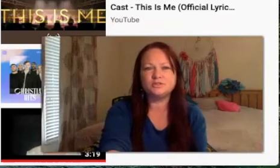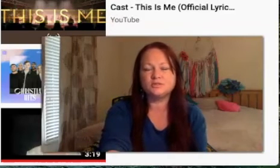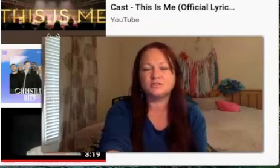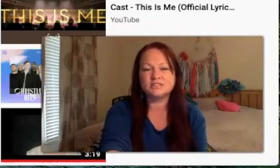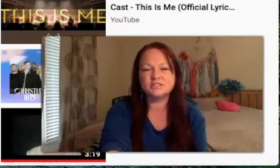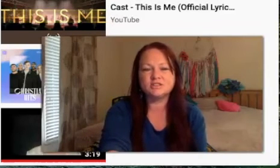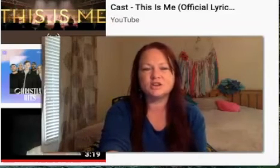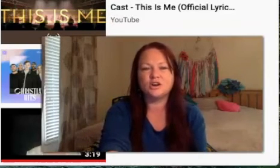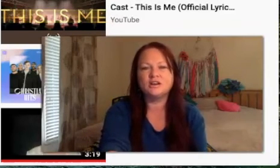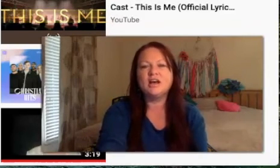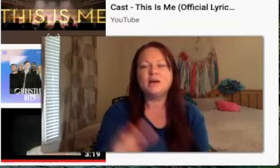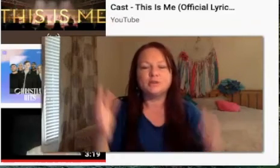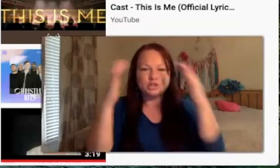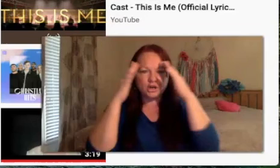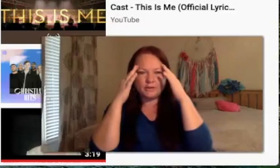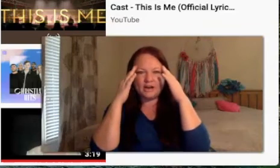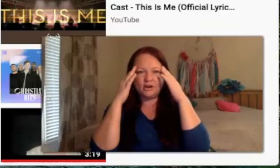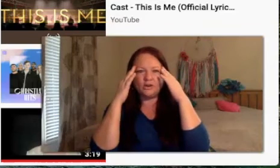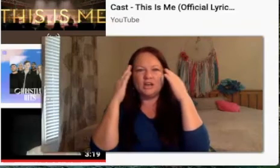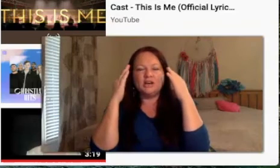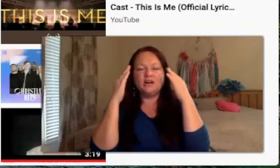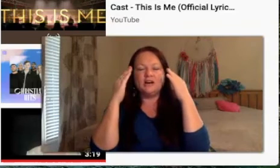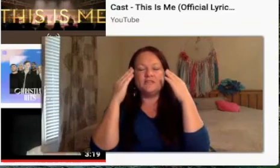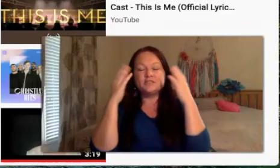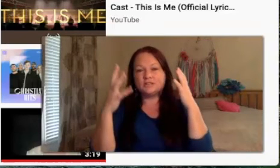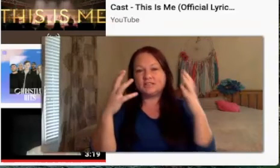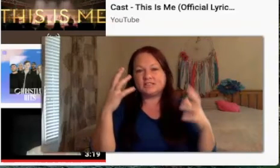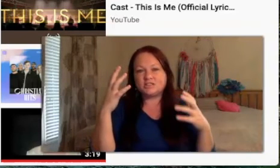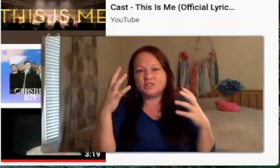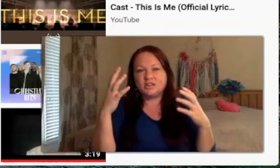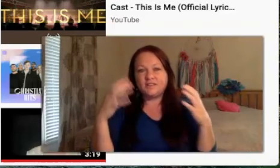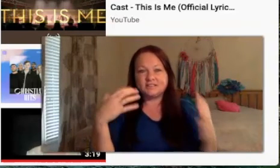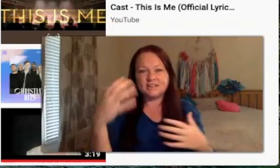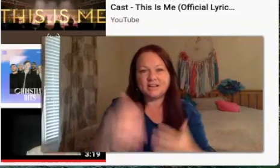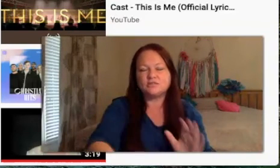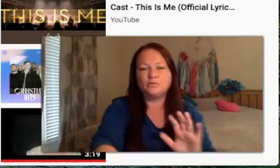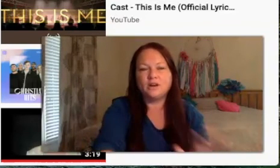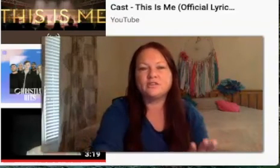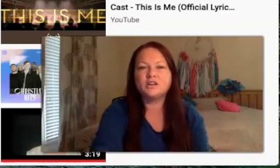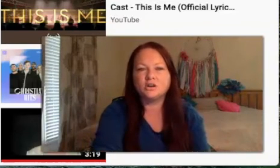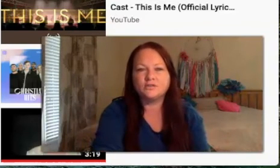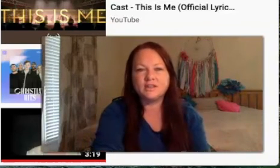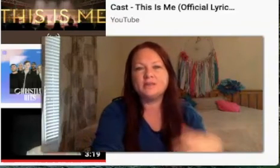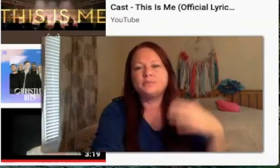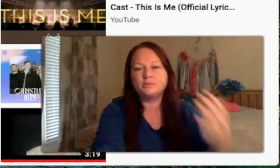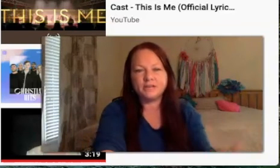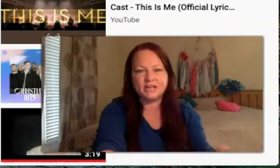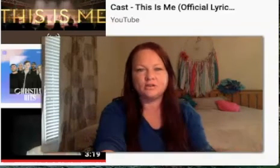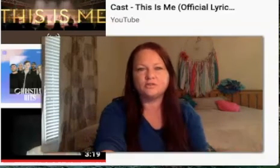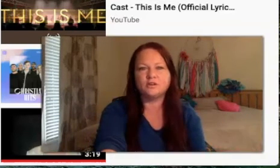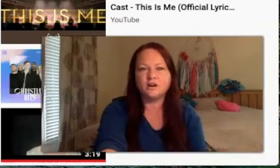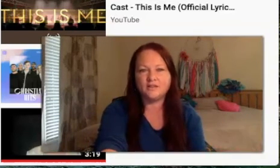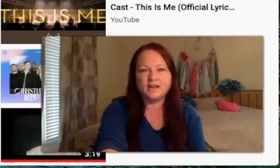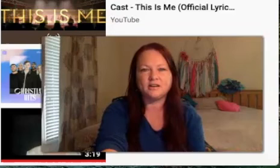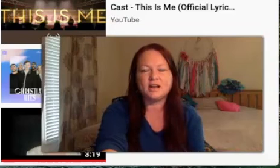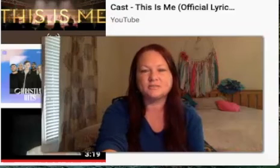what we'll do is we'll listen to the song. I'm going to talk about visualization and things like that. So we'll have already gone over that, but I'll be hitting